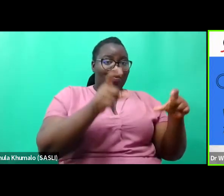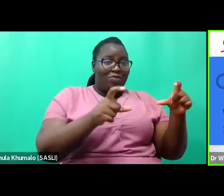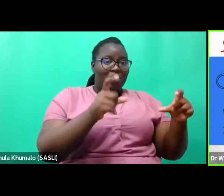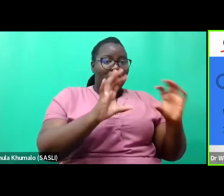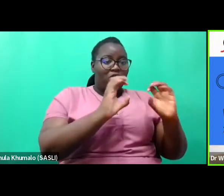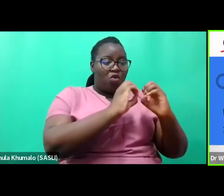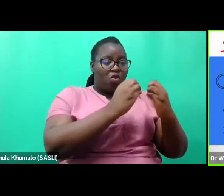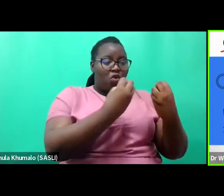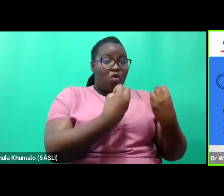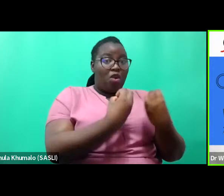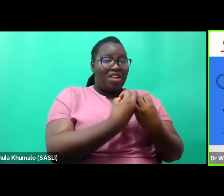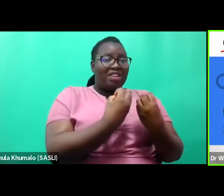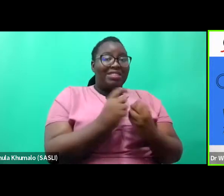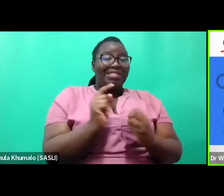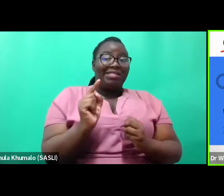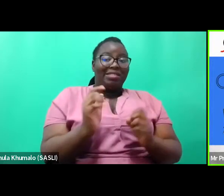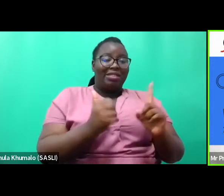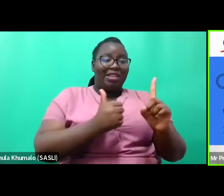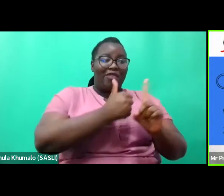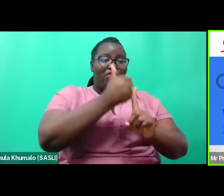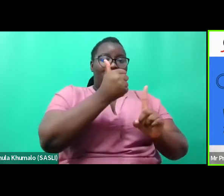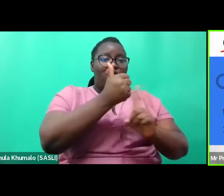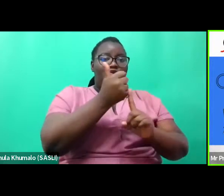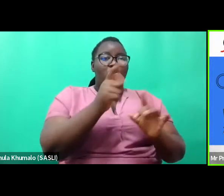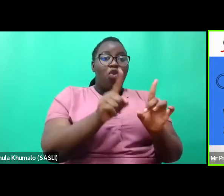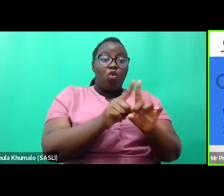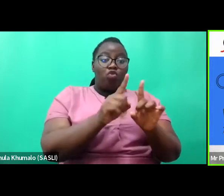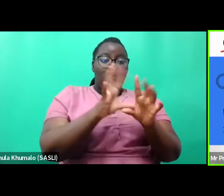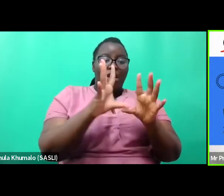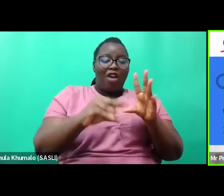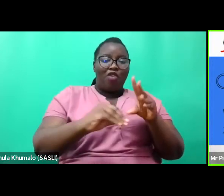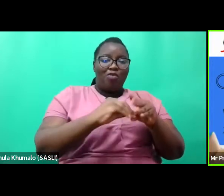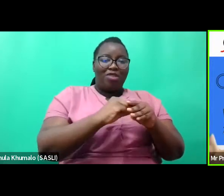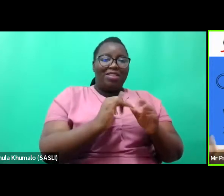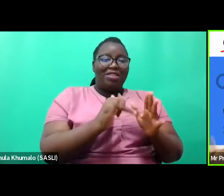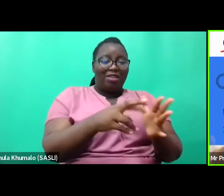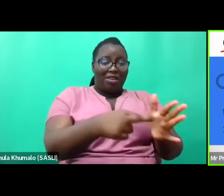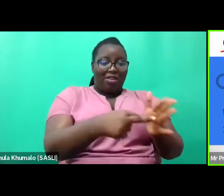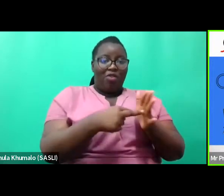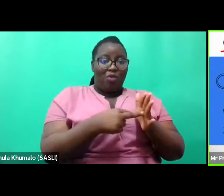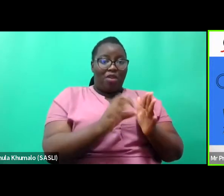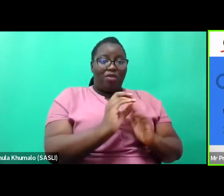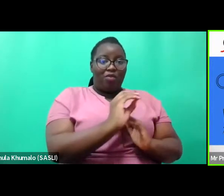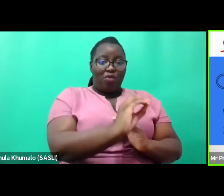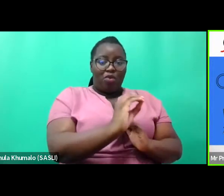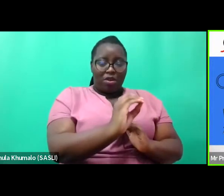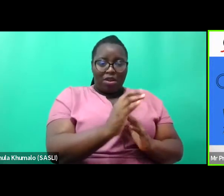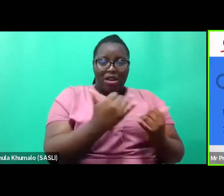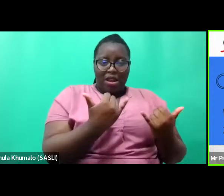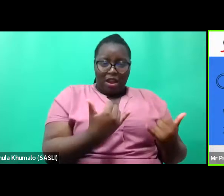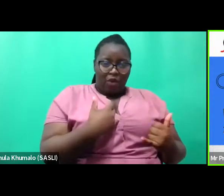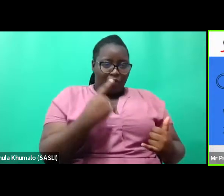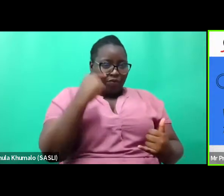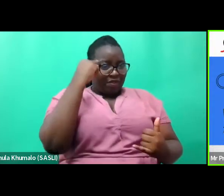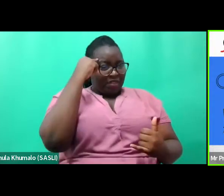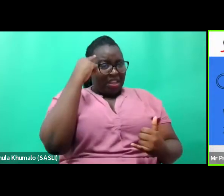advocate for you and the accommodations that you required. Yes. So do you think without that assistance, it might have been